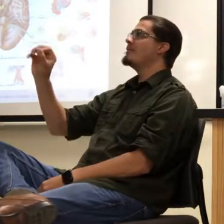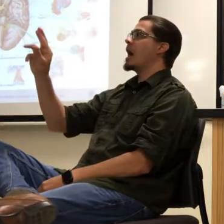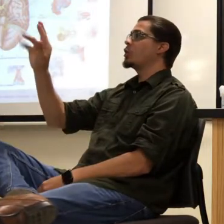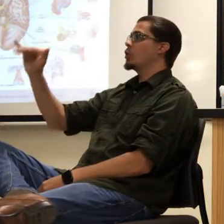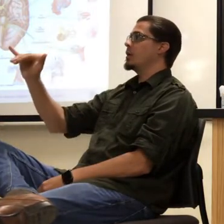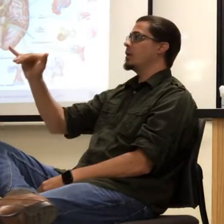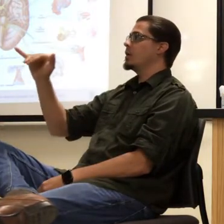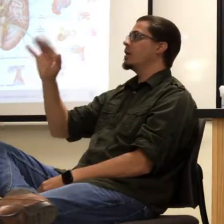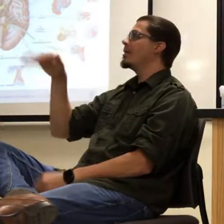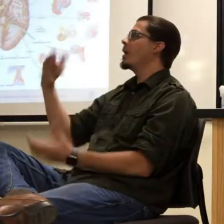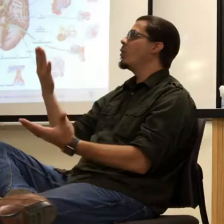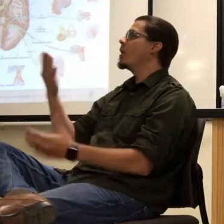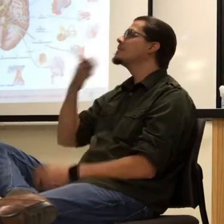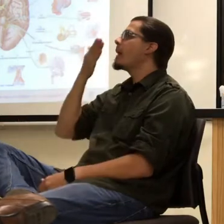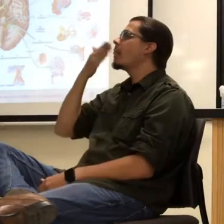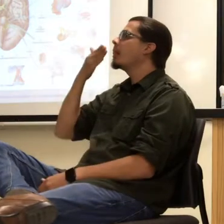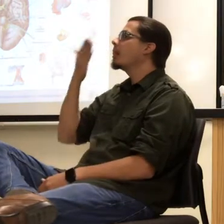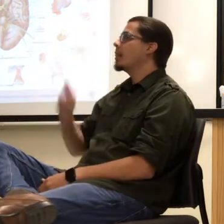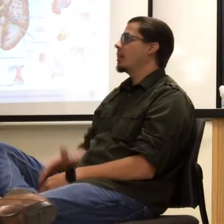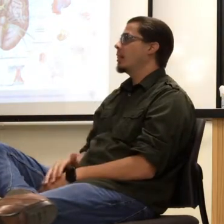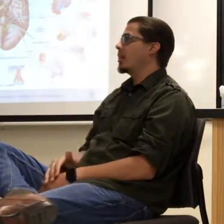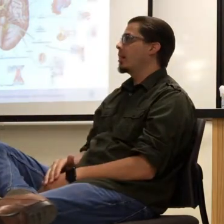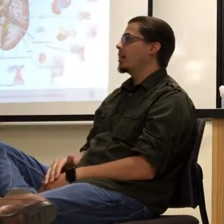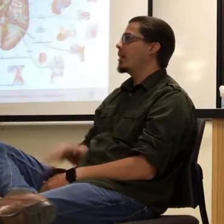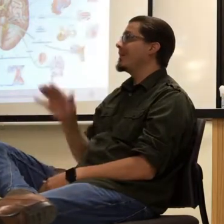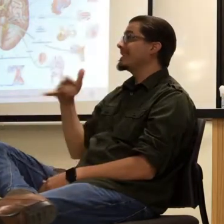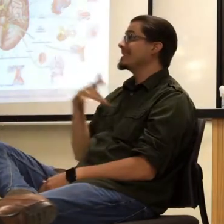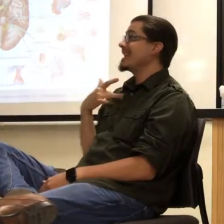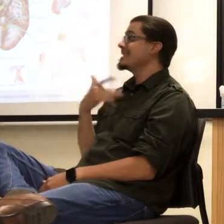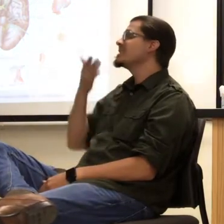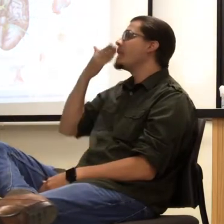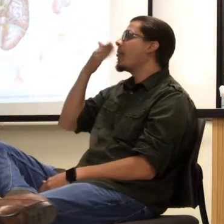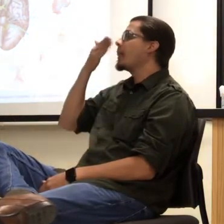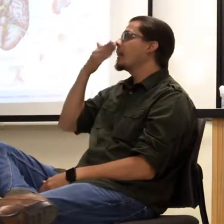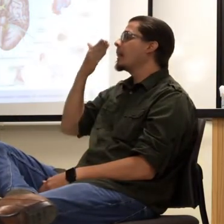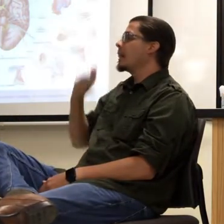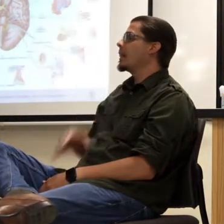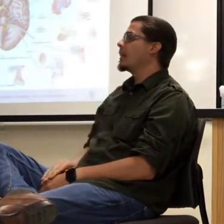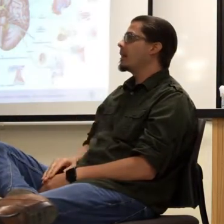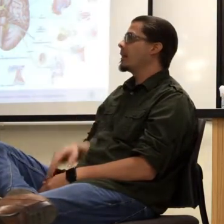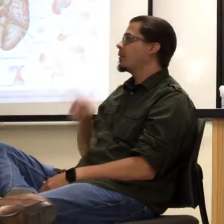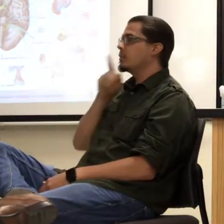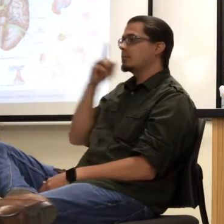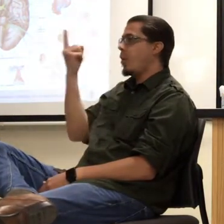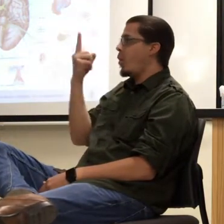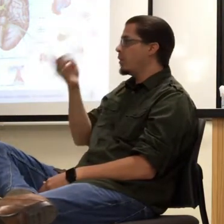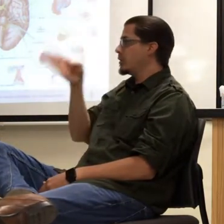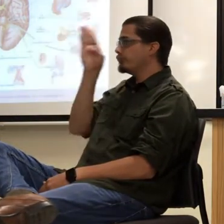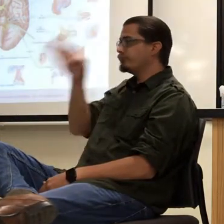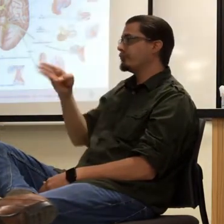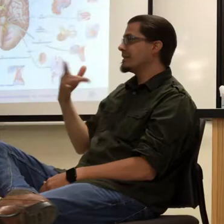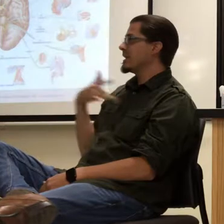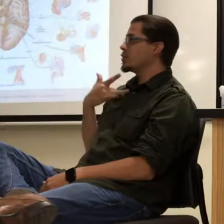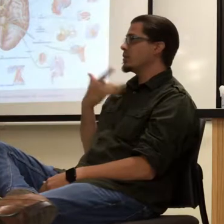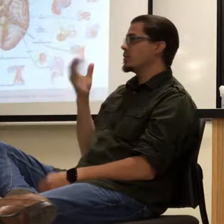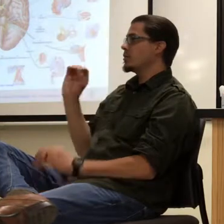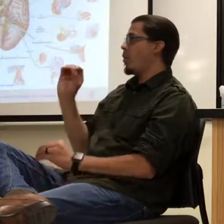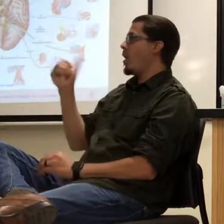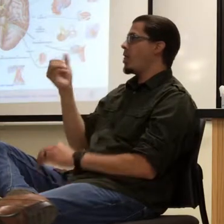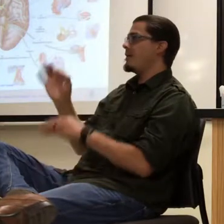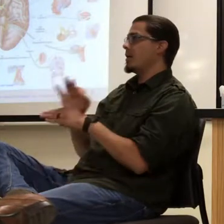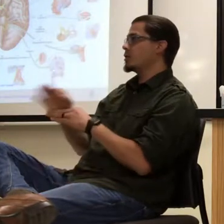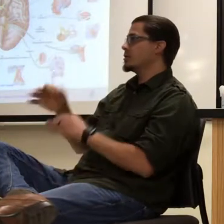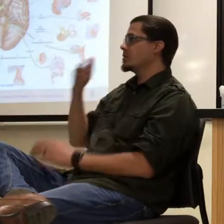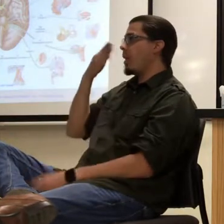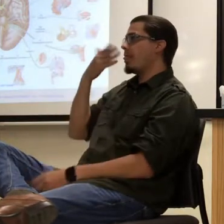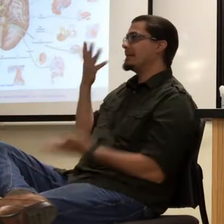I say it smells. That's a sense. And it's strictly sensory. It doesn't have any other function besides that sensory